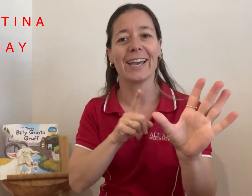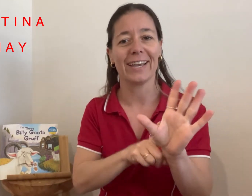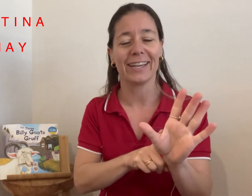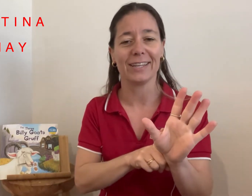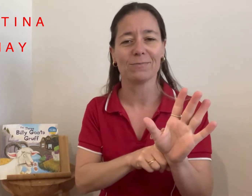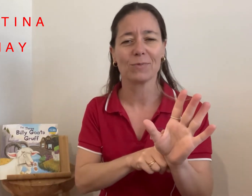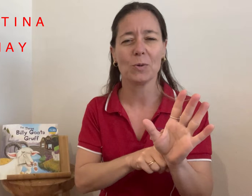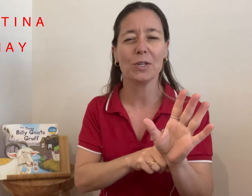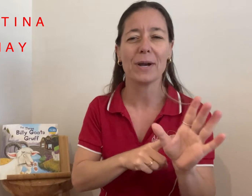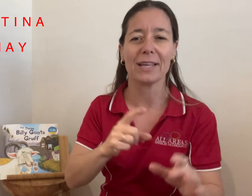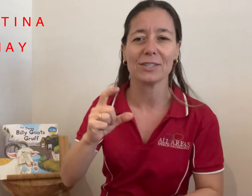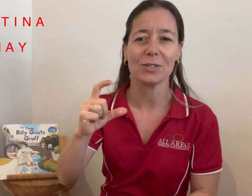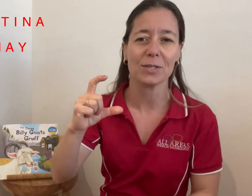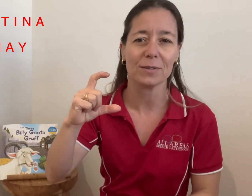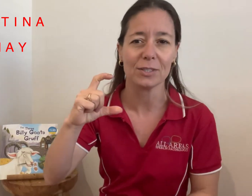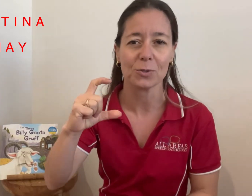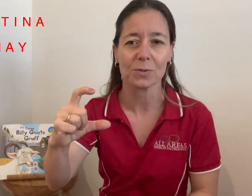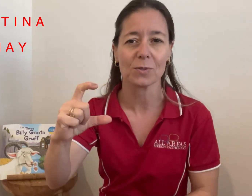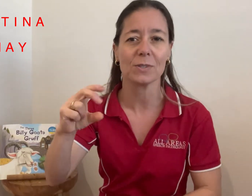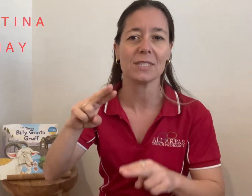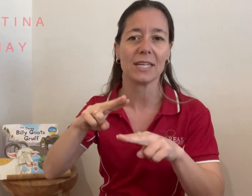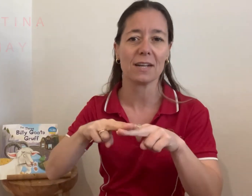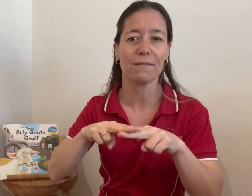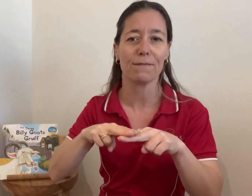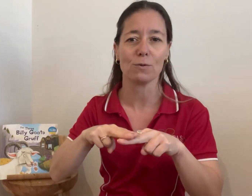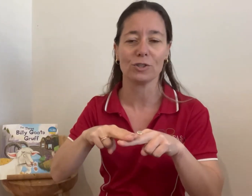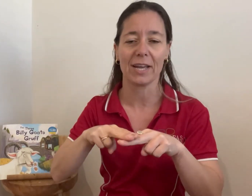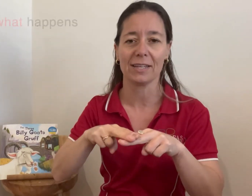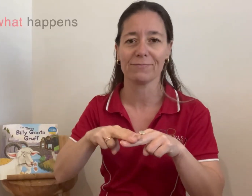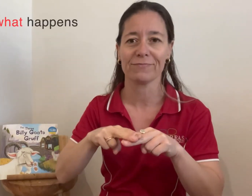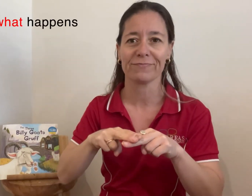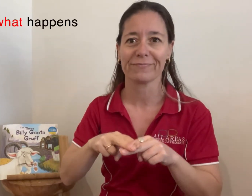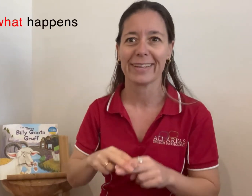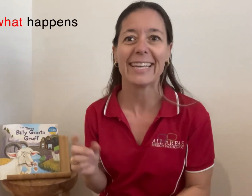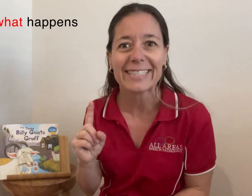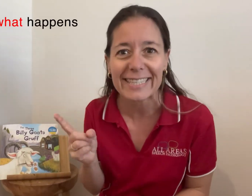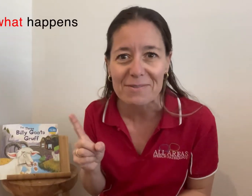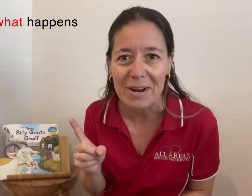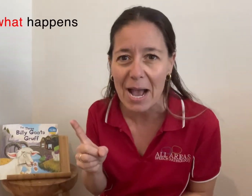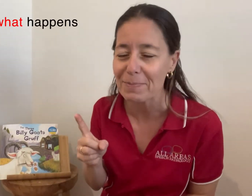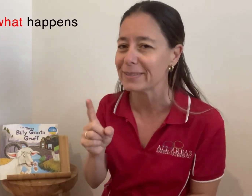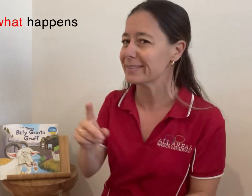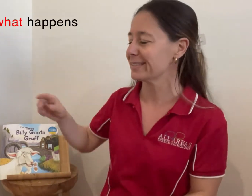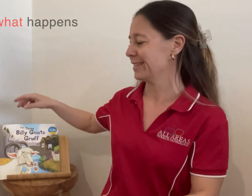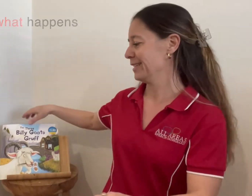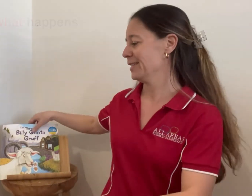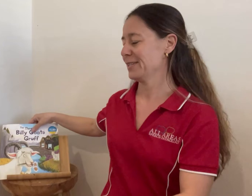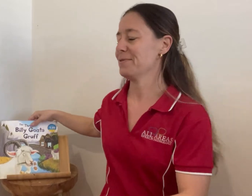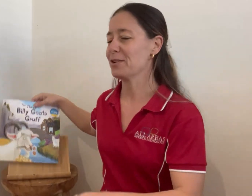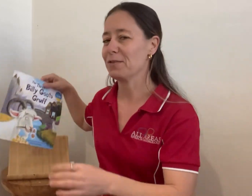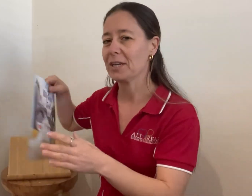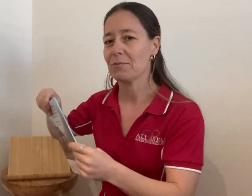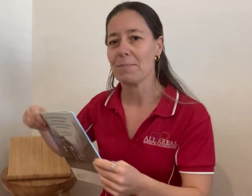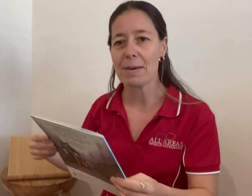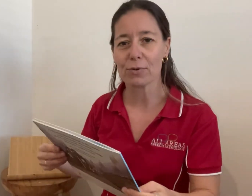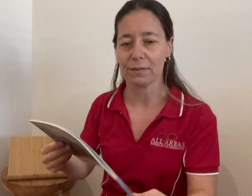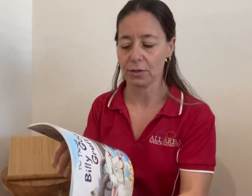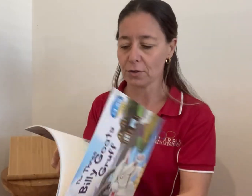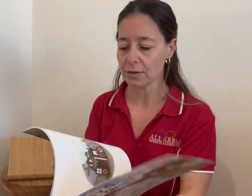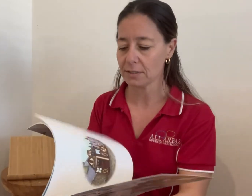Forshey. Or you might like to use her initials, Christina Forshey. Let's see what happens. I wonder if you can remember if you know this